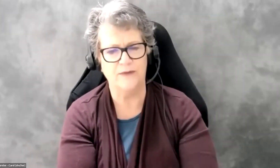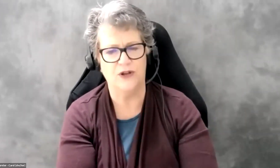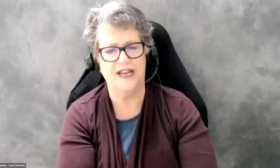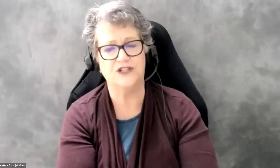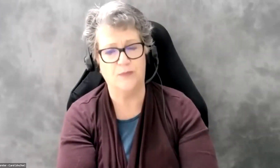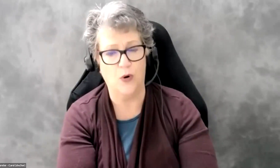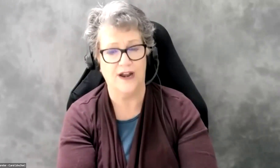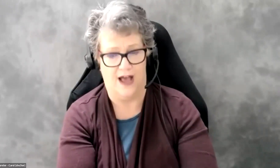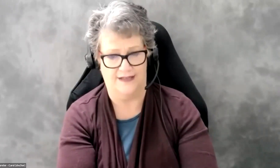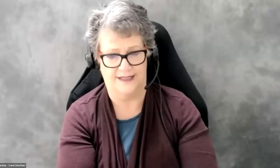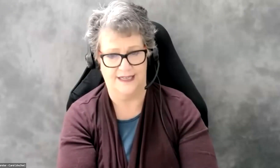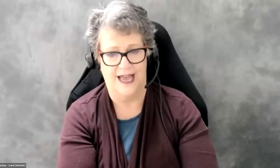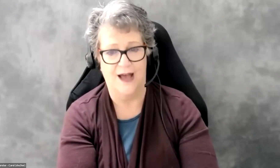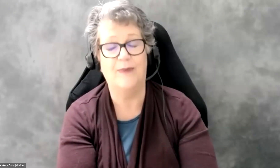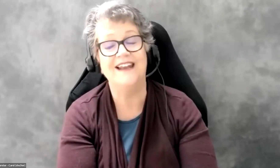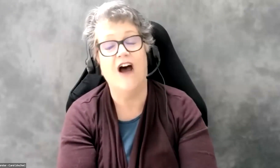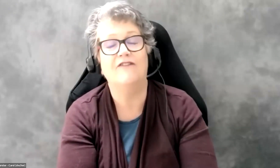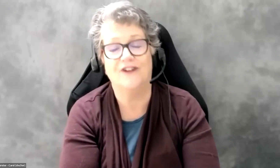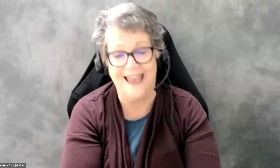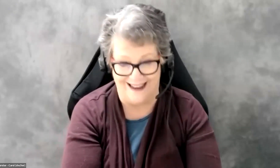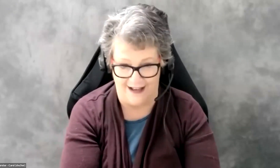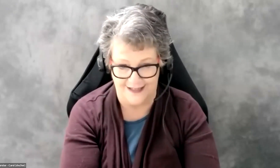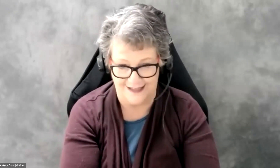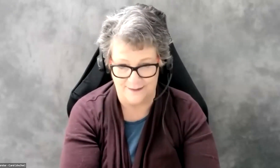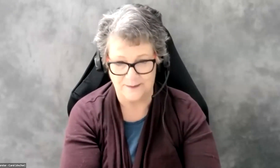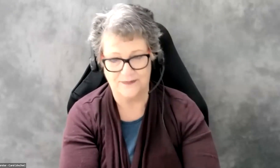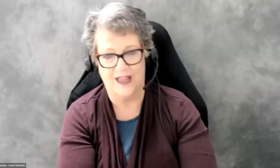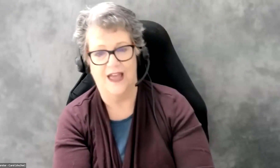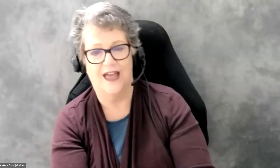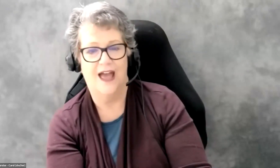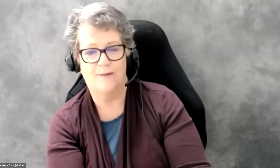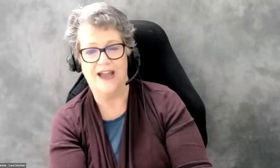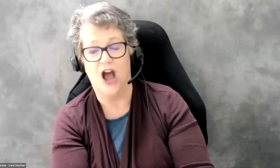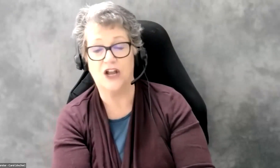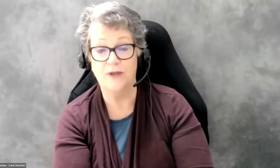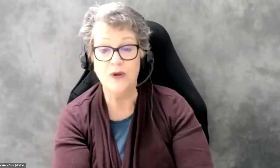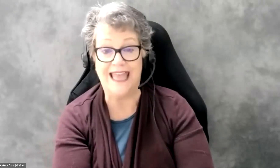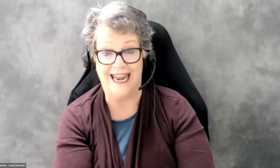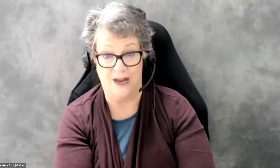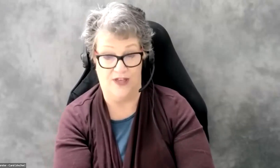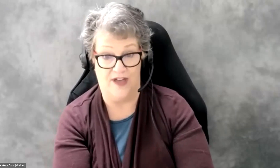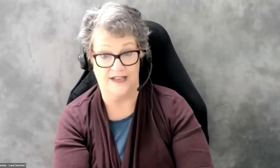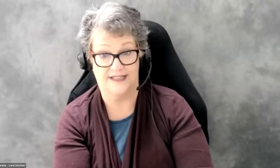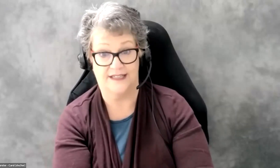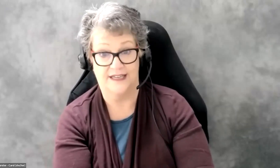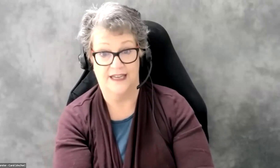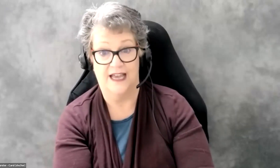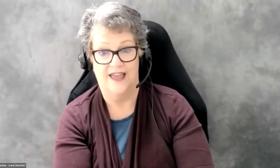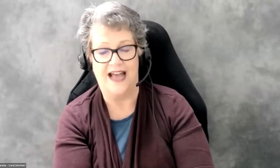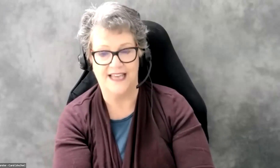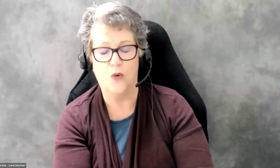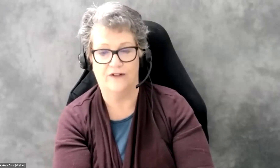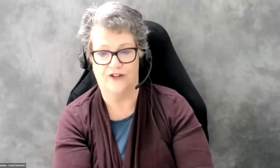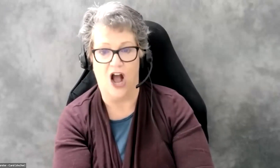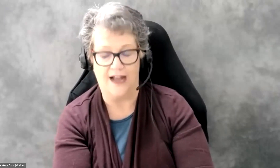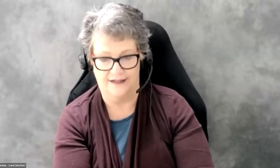hearing community, support us by not forgetting us, by not communicating with us?